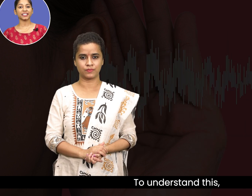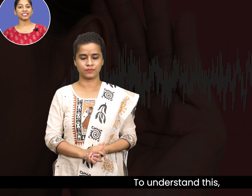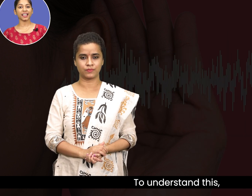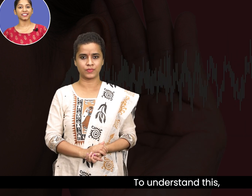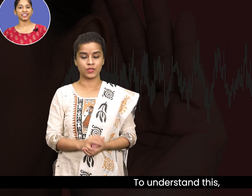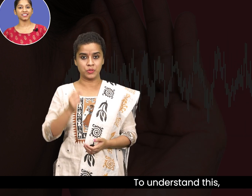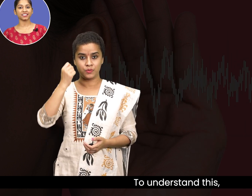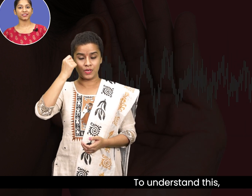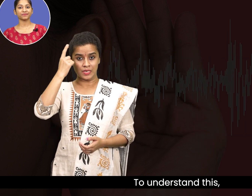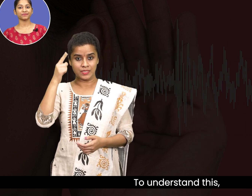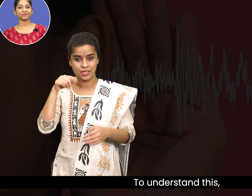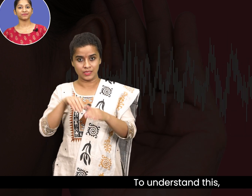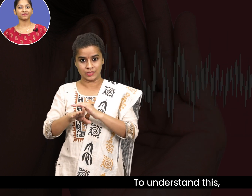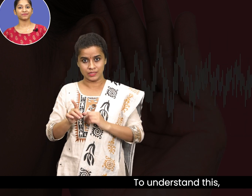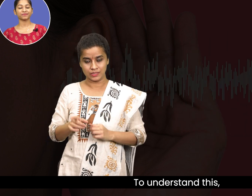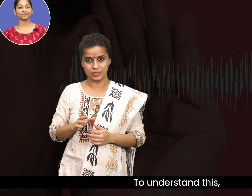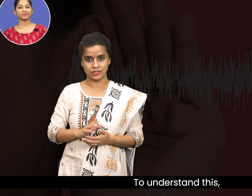To understand this,